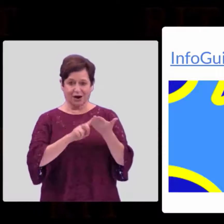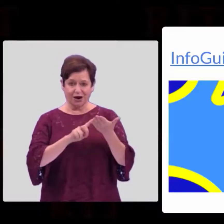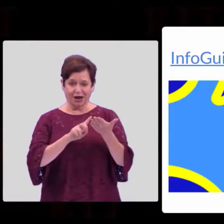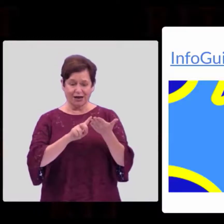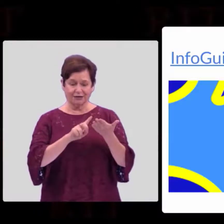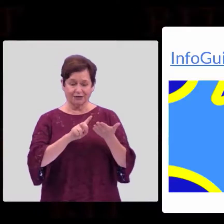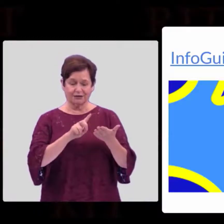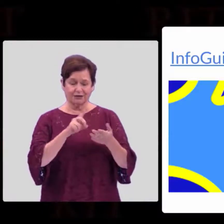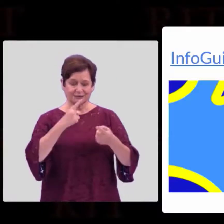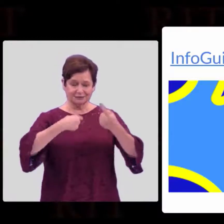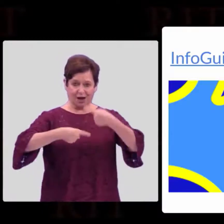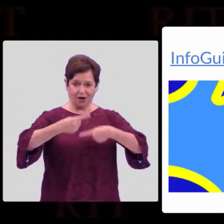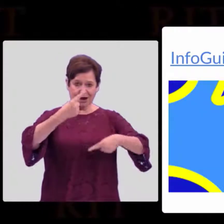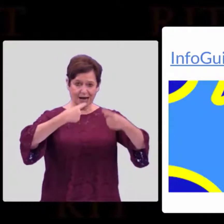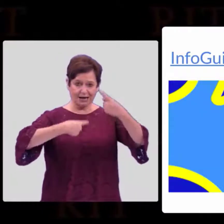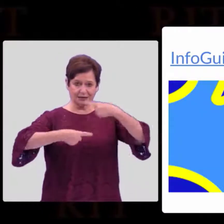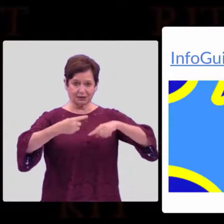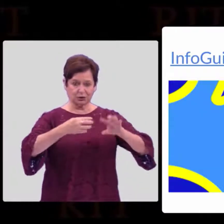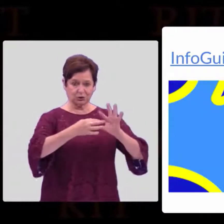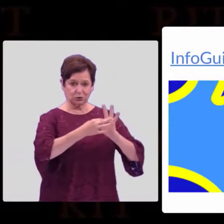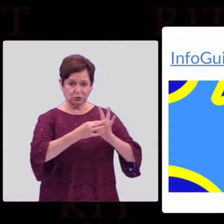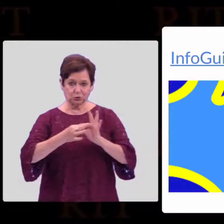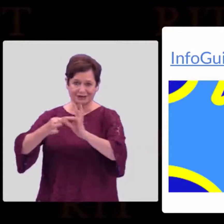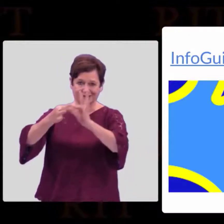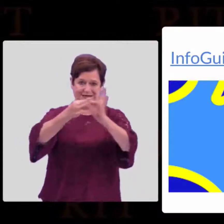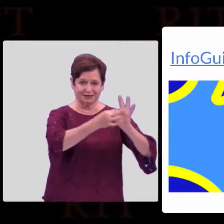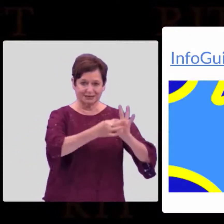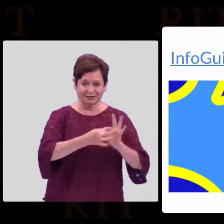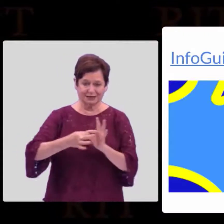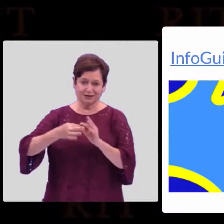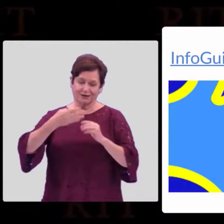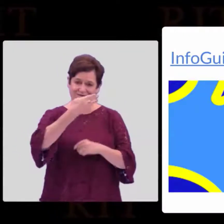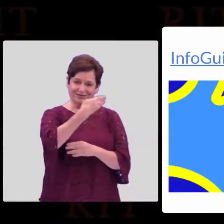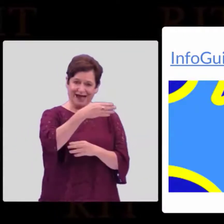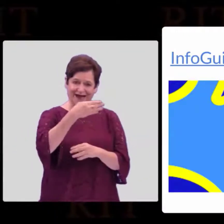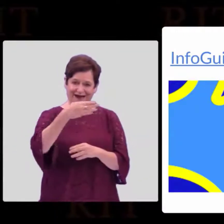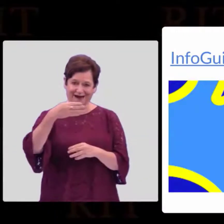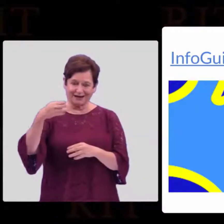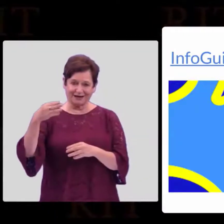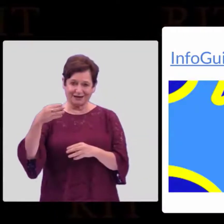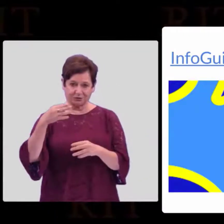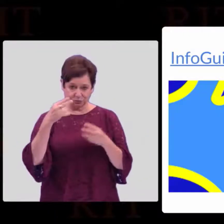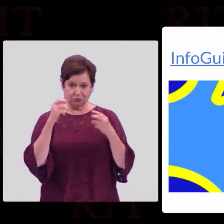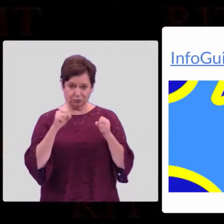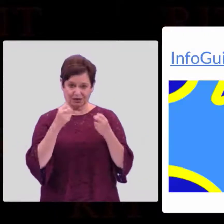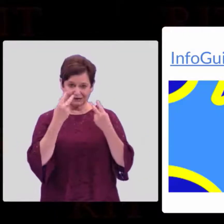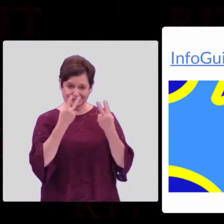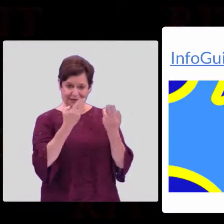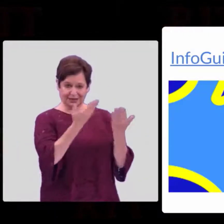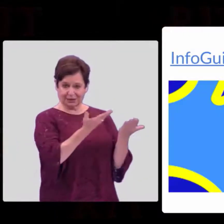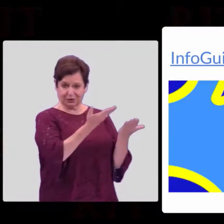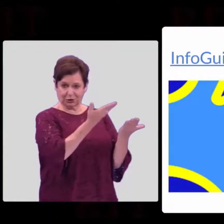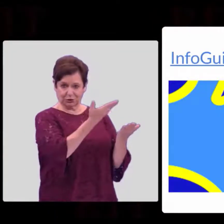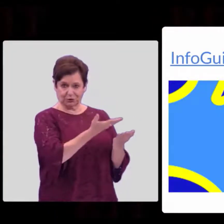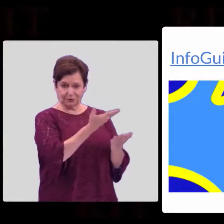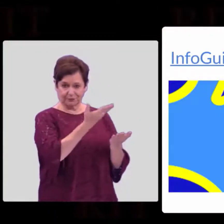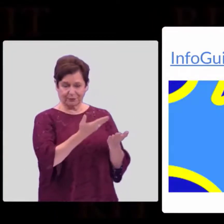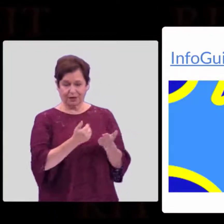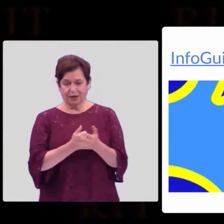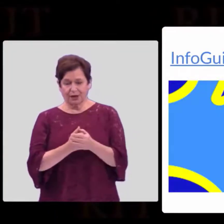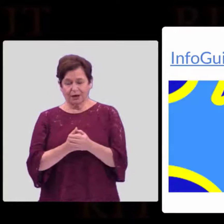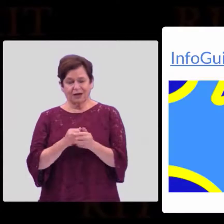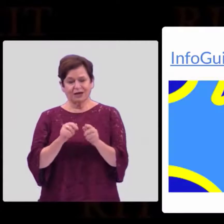He designed the Sign Unity flag, which you can see here.